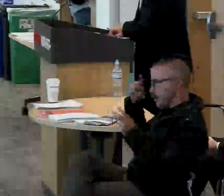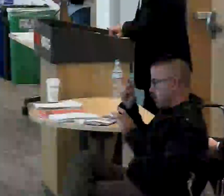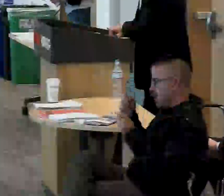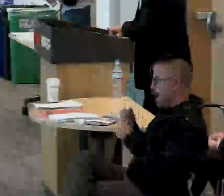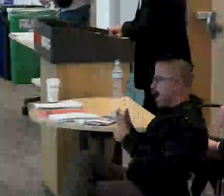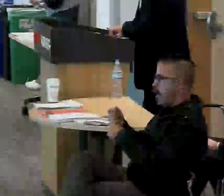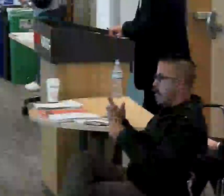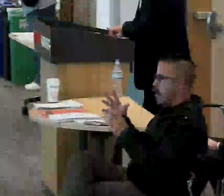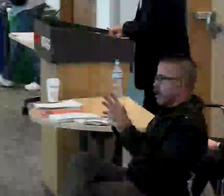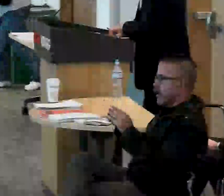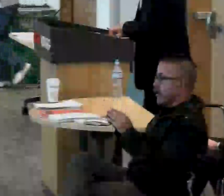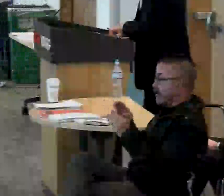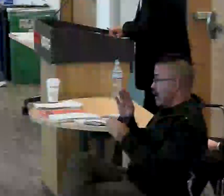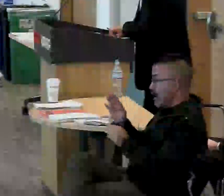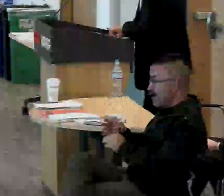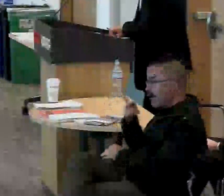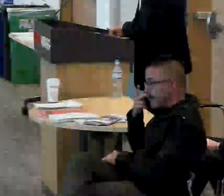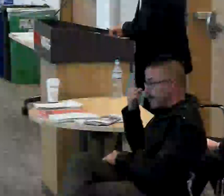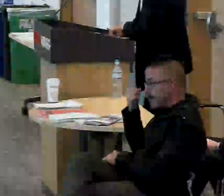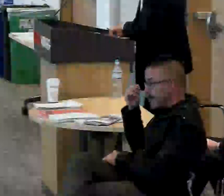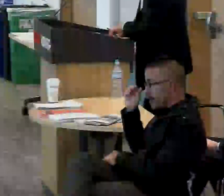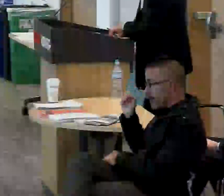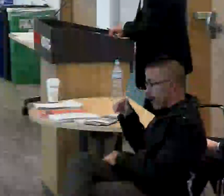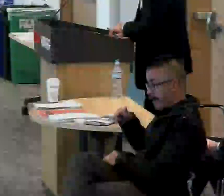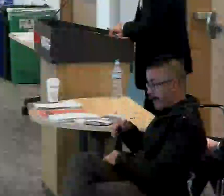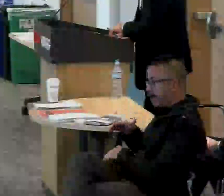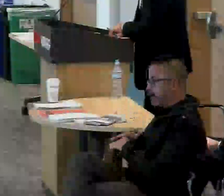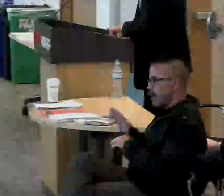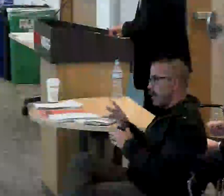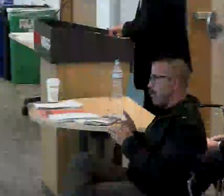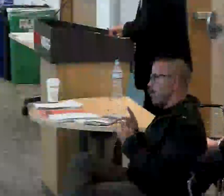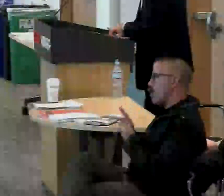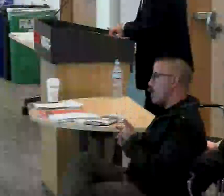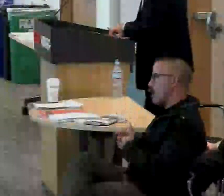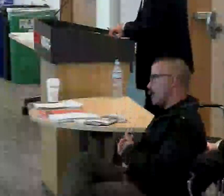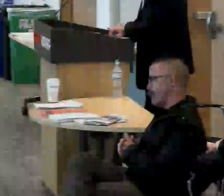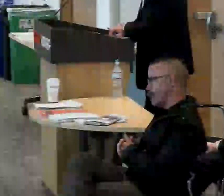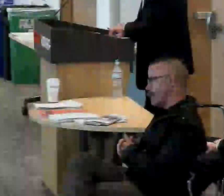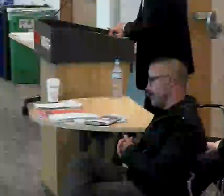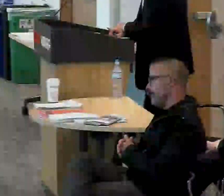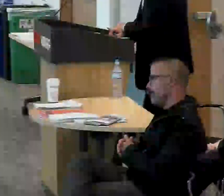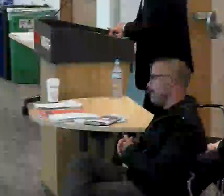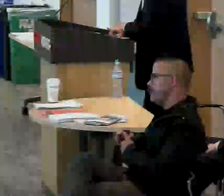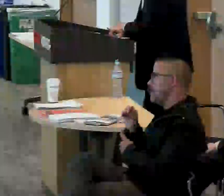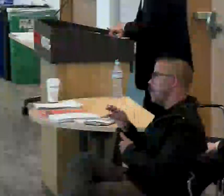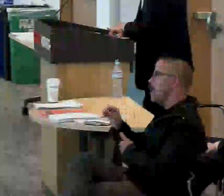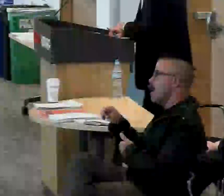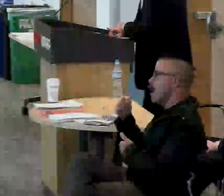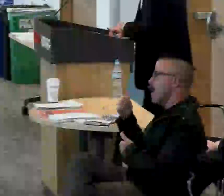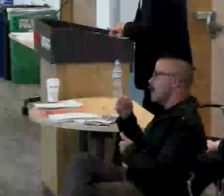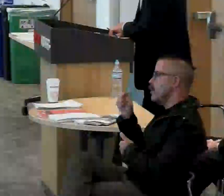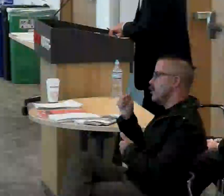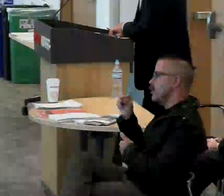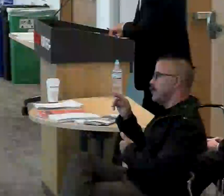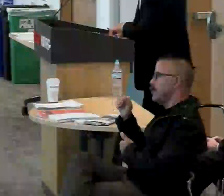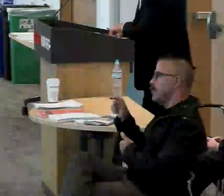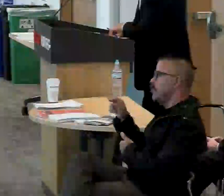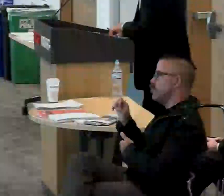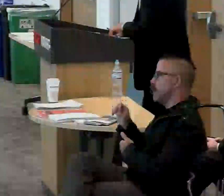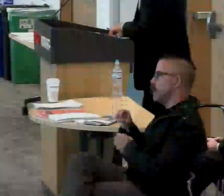this on their program or the any of the other trade organizations up and down the